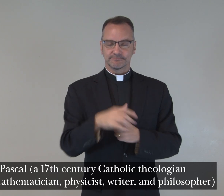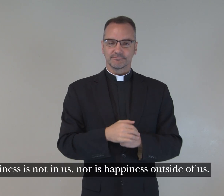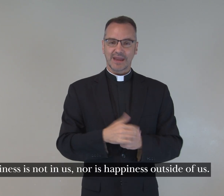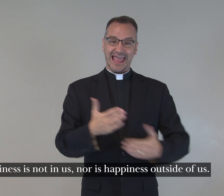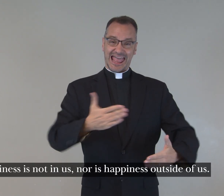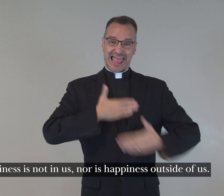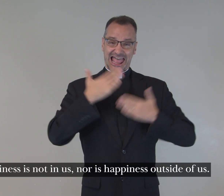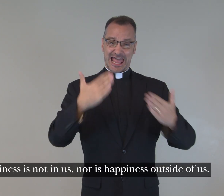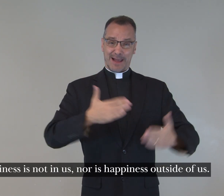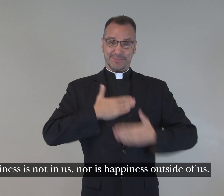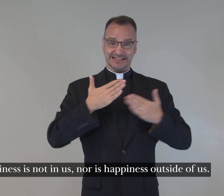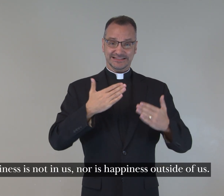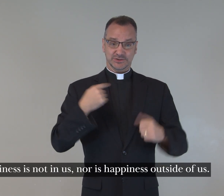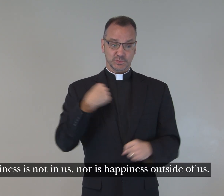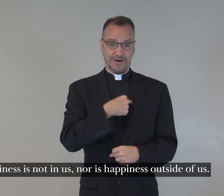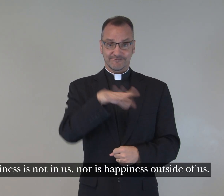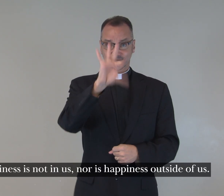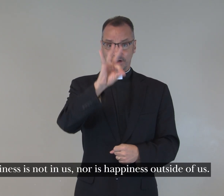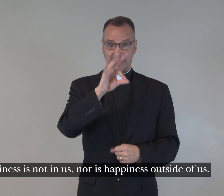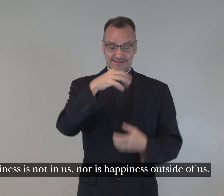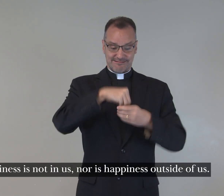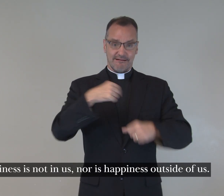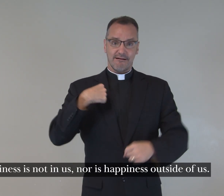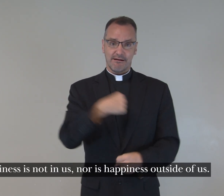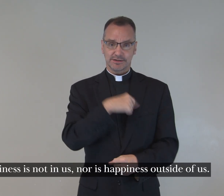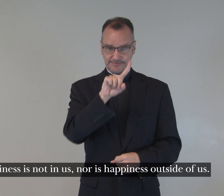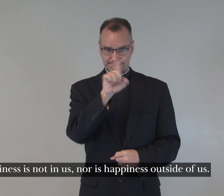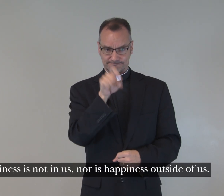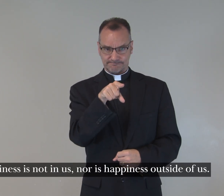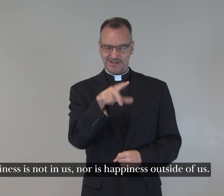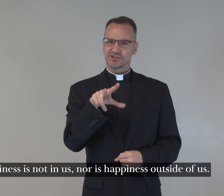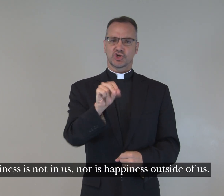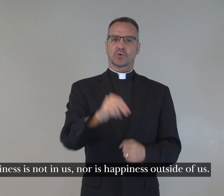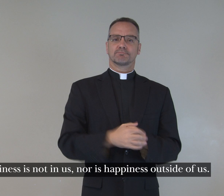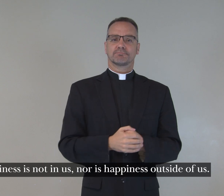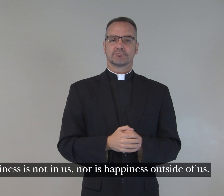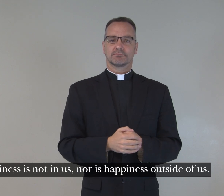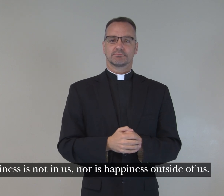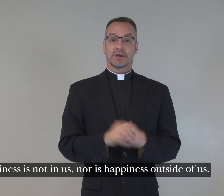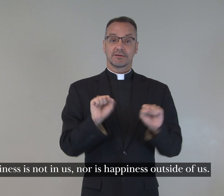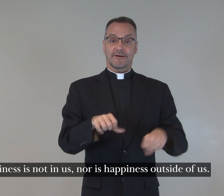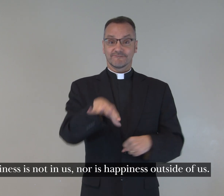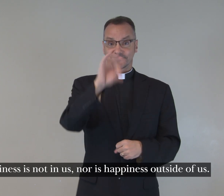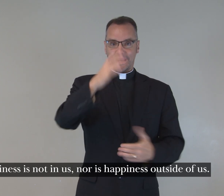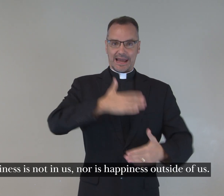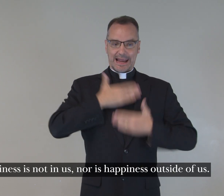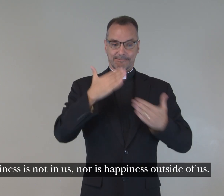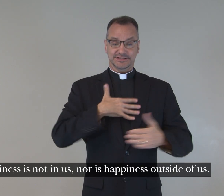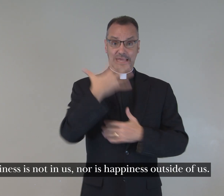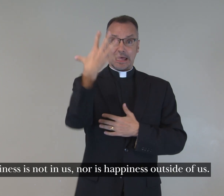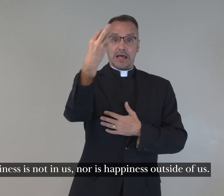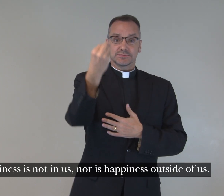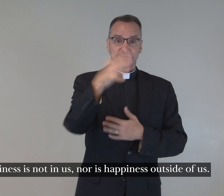said, Happiness is not in us, nor is happiness outside of us.